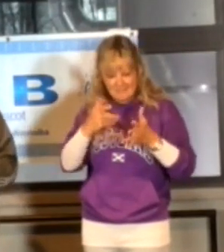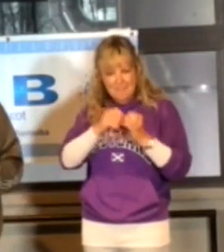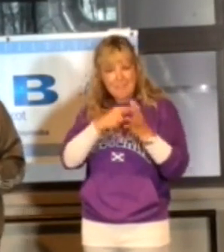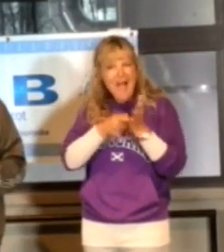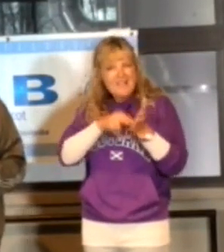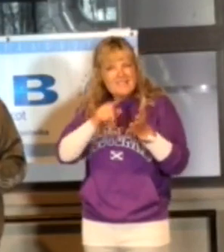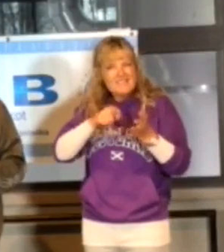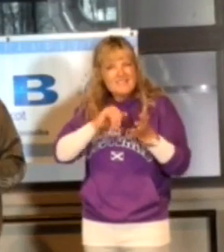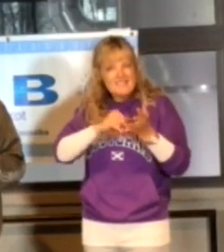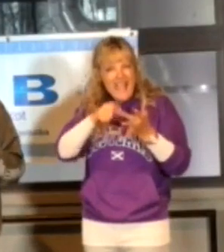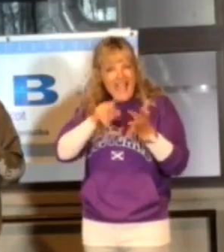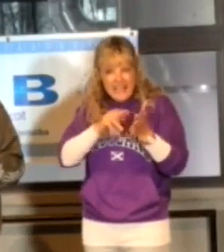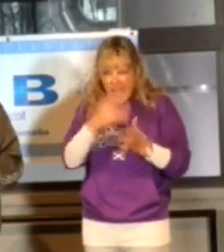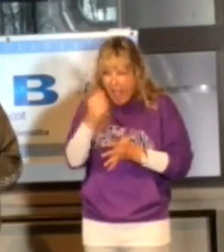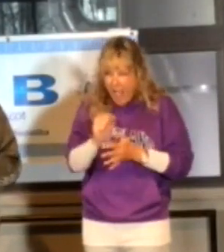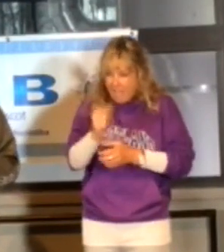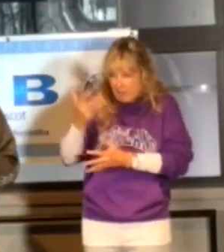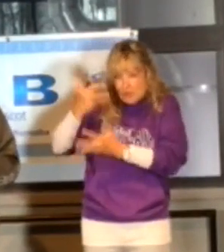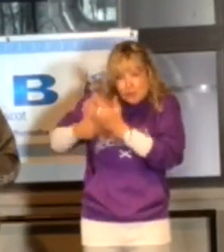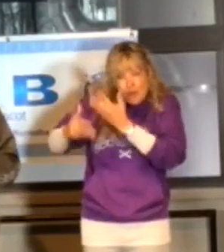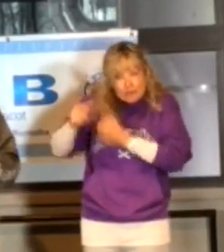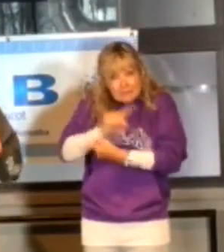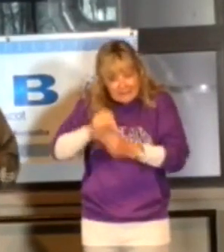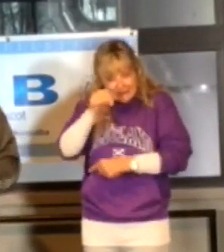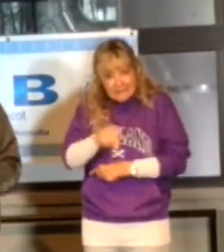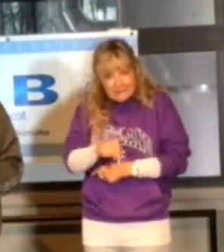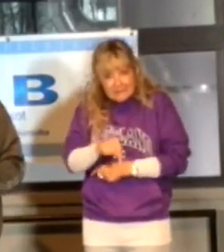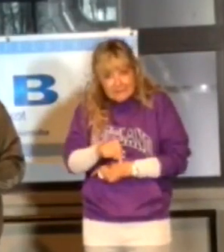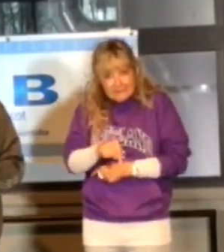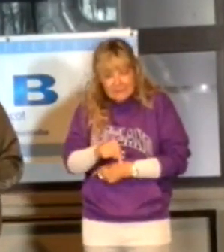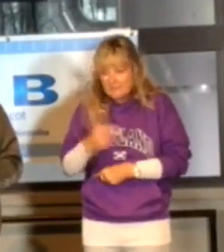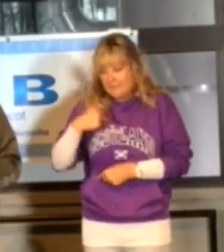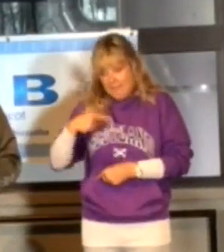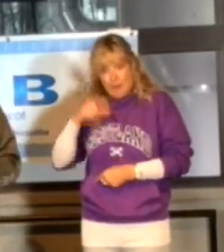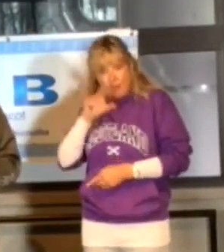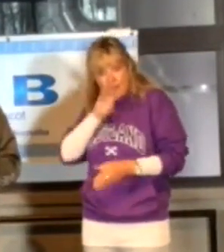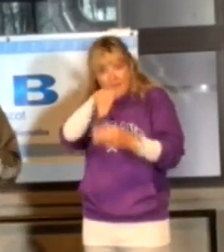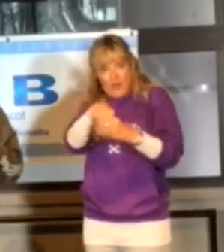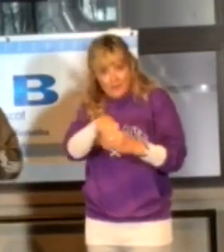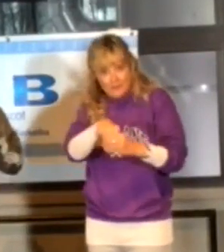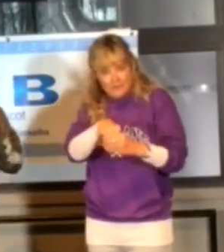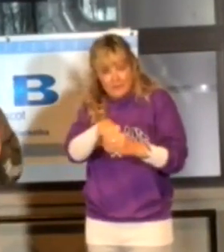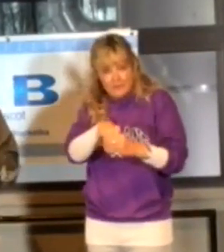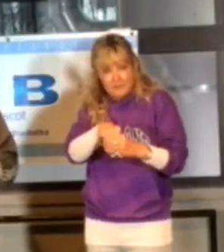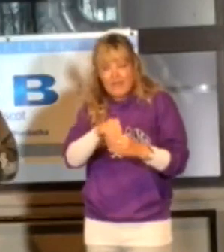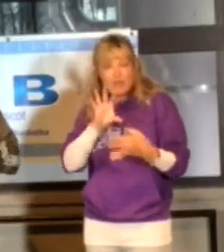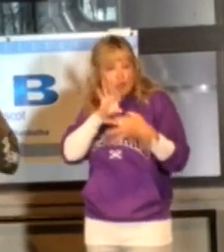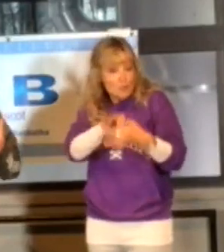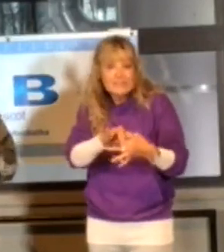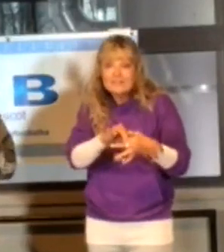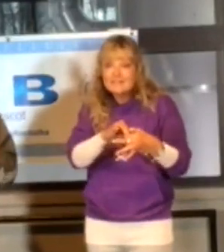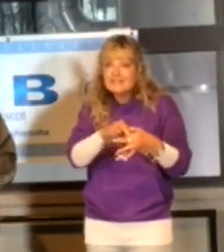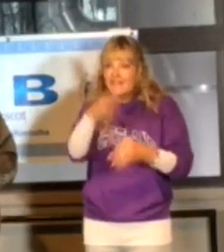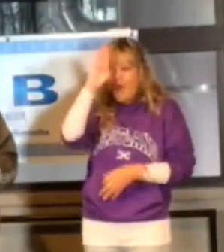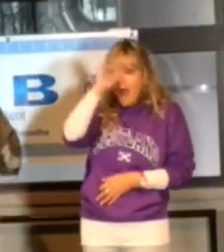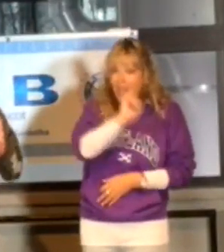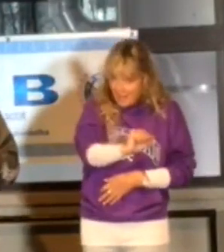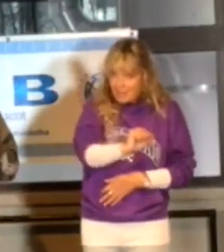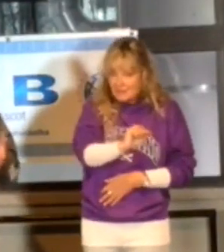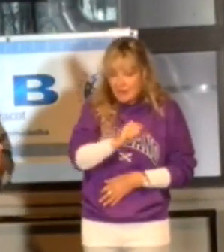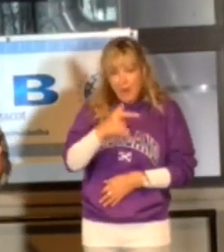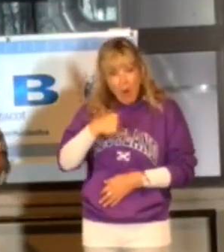meeting. All under one banner, Scotland, ourselves as Yes Cymru, and Unity Ireland, Yes for Unity Ireland, we're